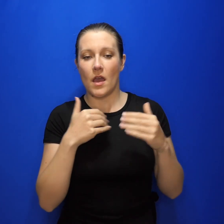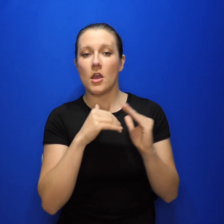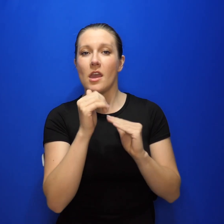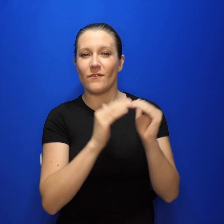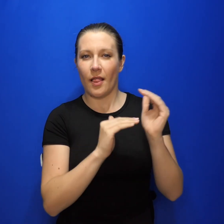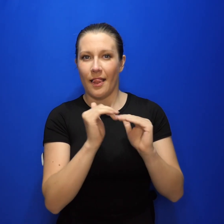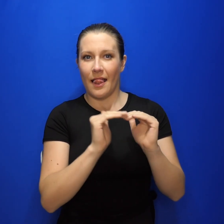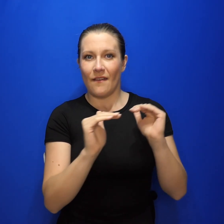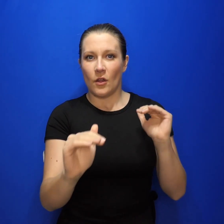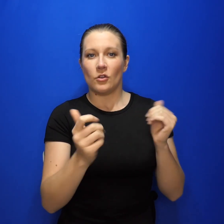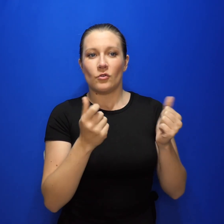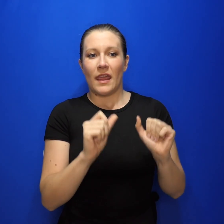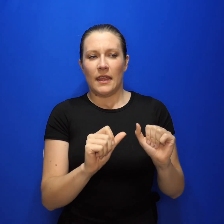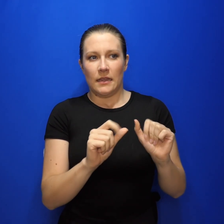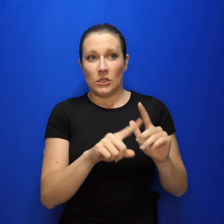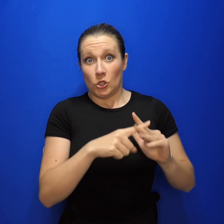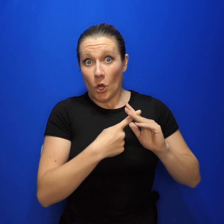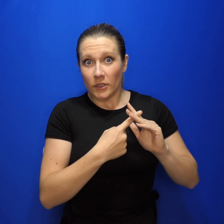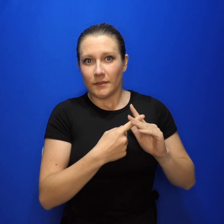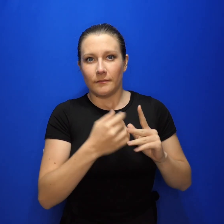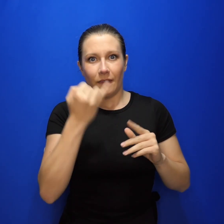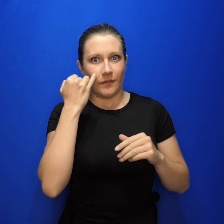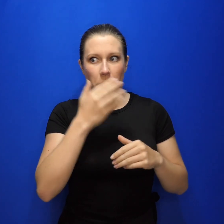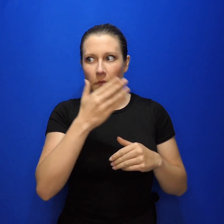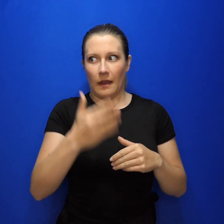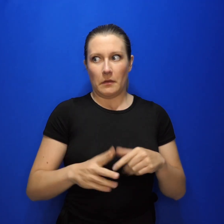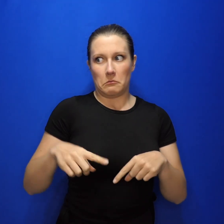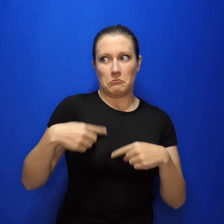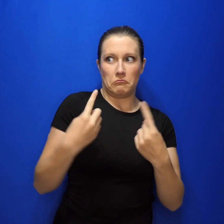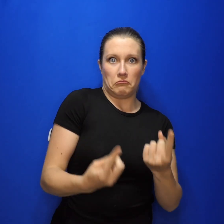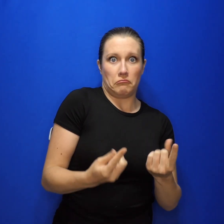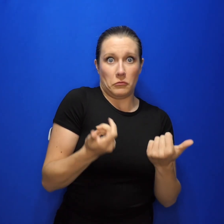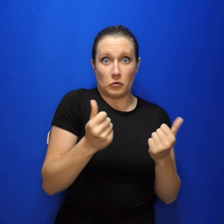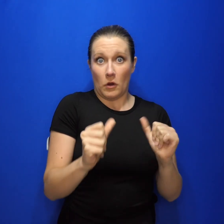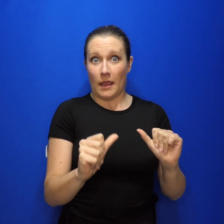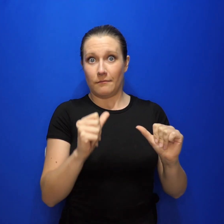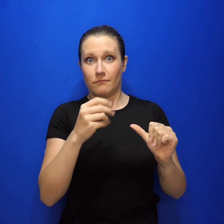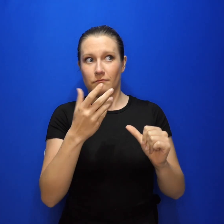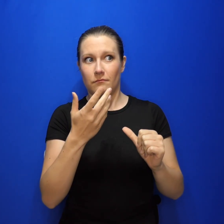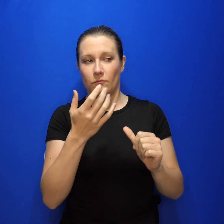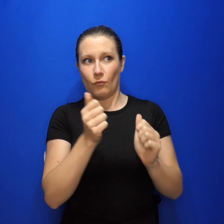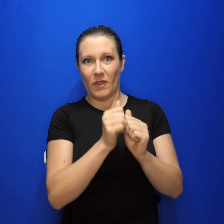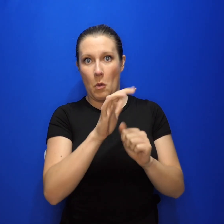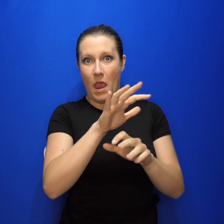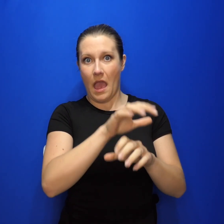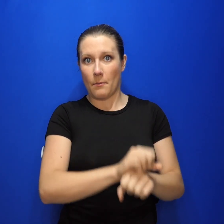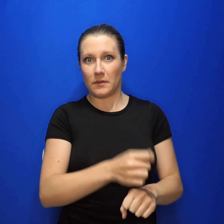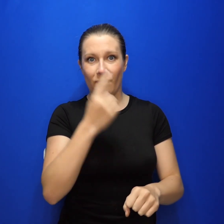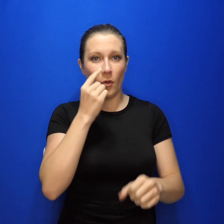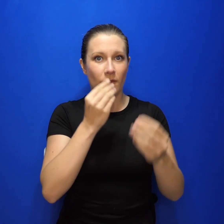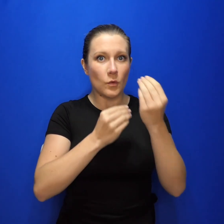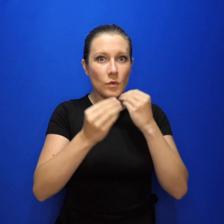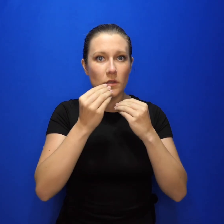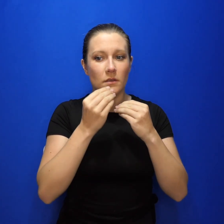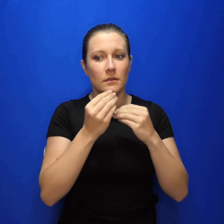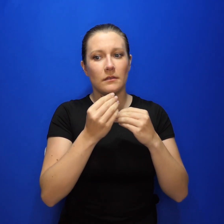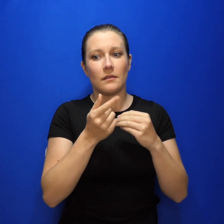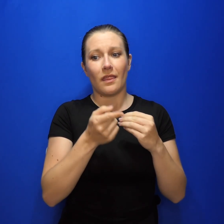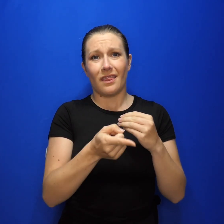around starting to do it if you've never had that, in your habit before for food. Yeah. Is